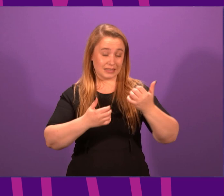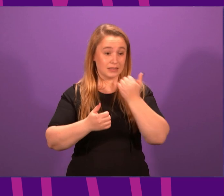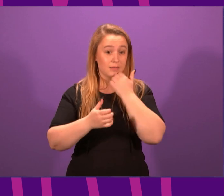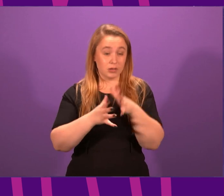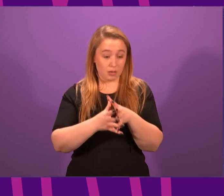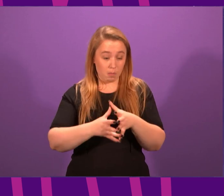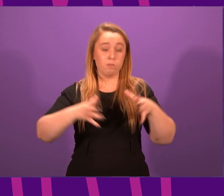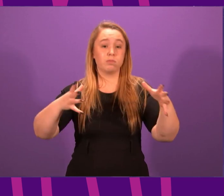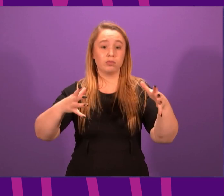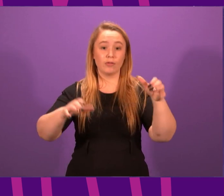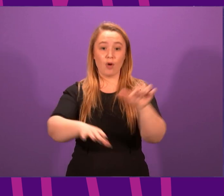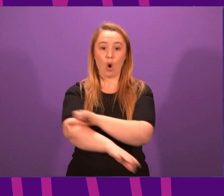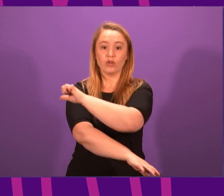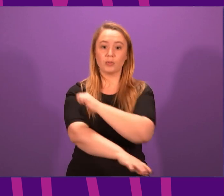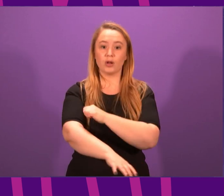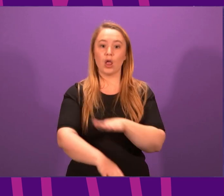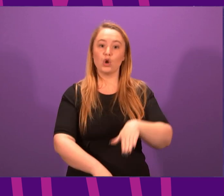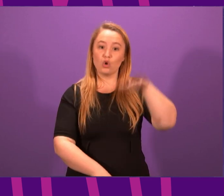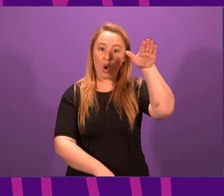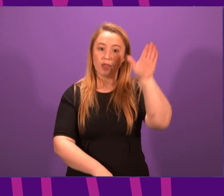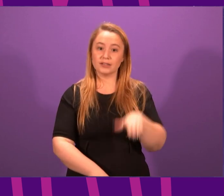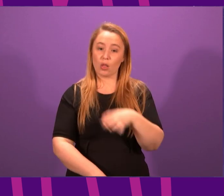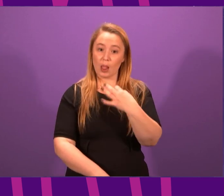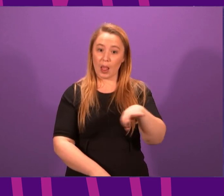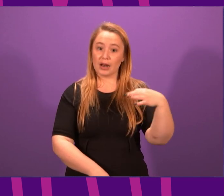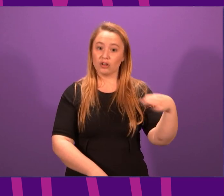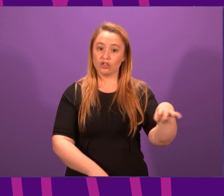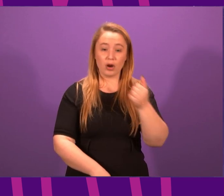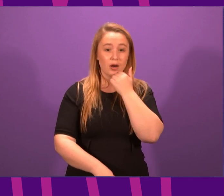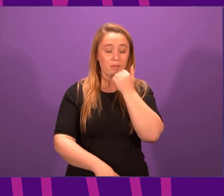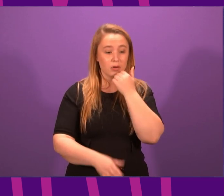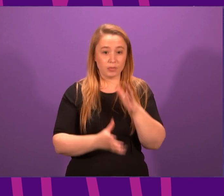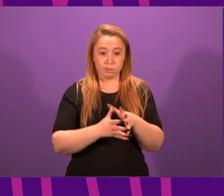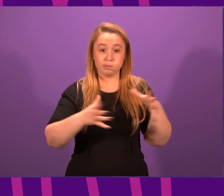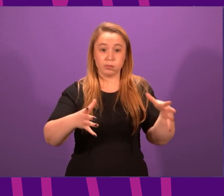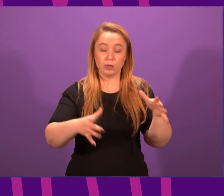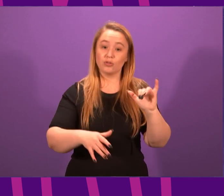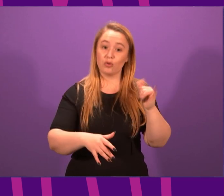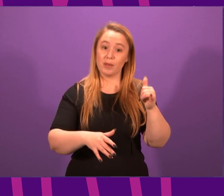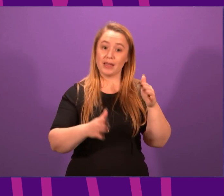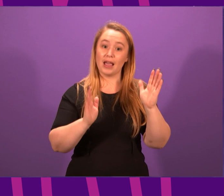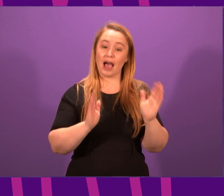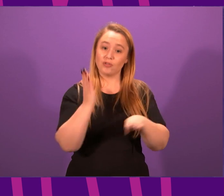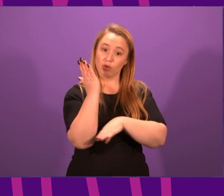and hospital admissions in North and South Lanarkshire may necessitate a move for